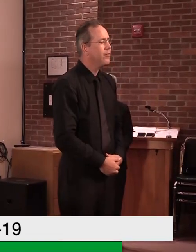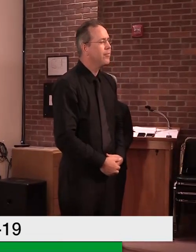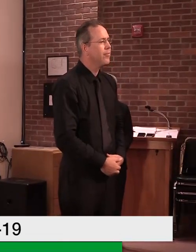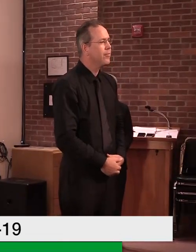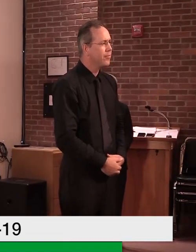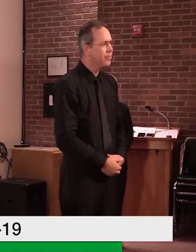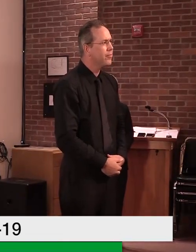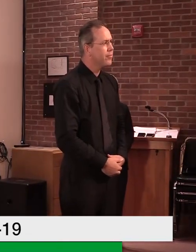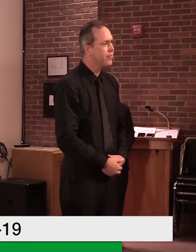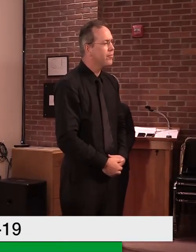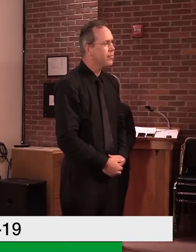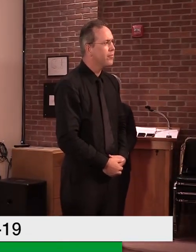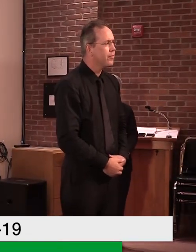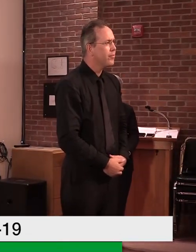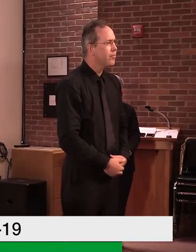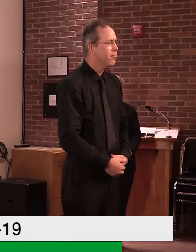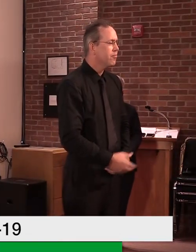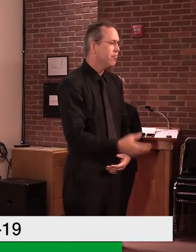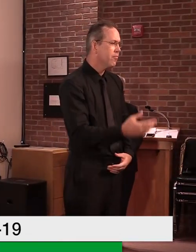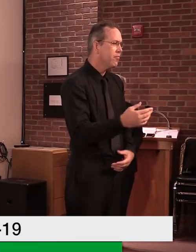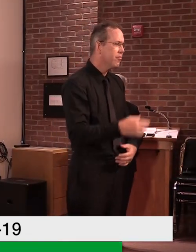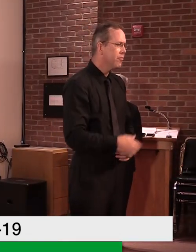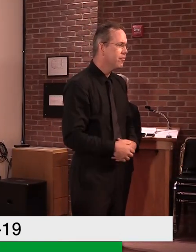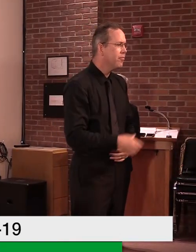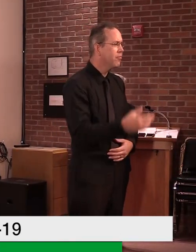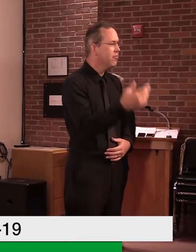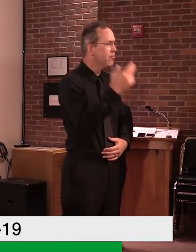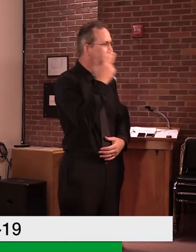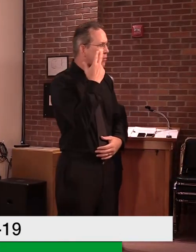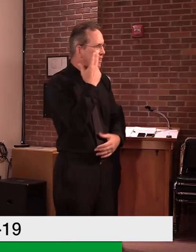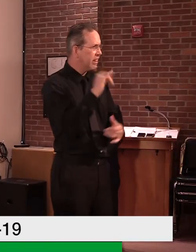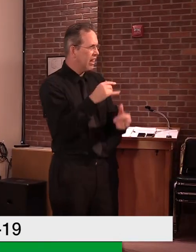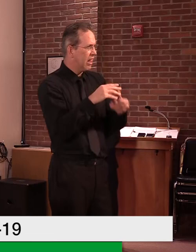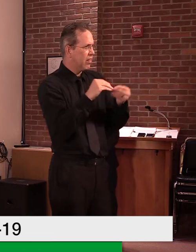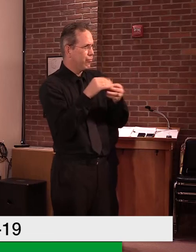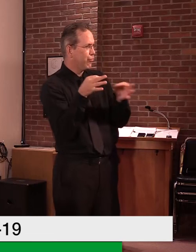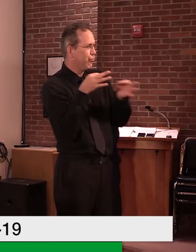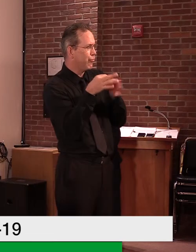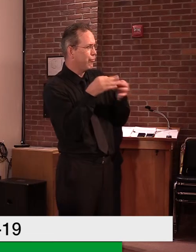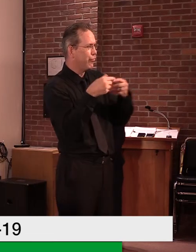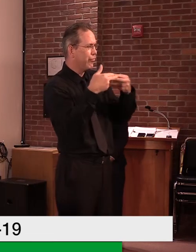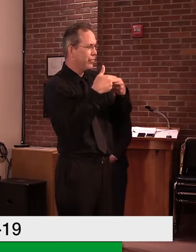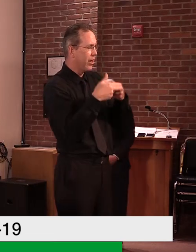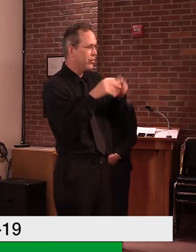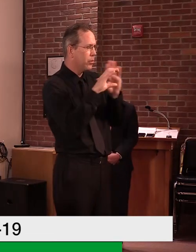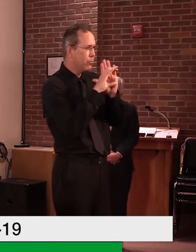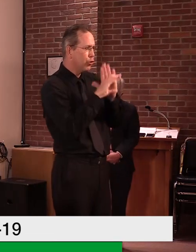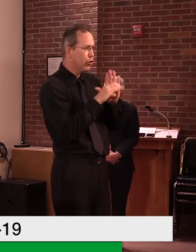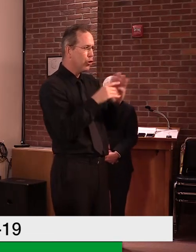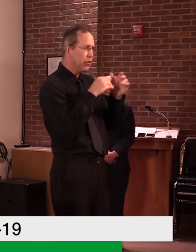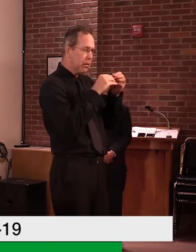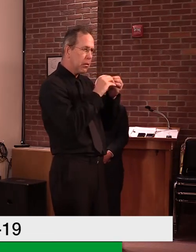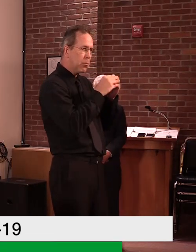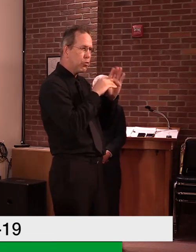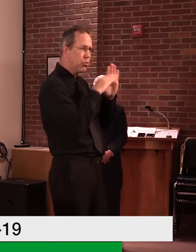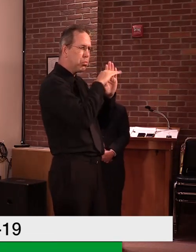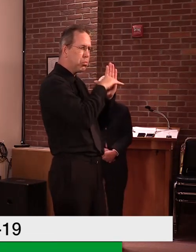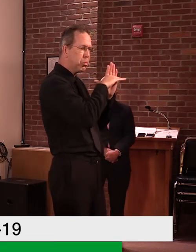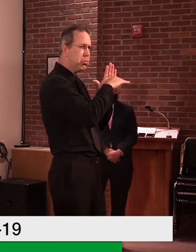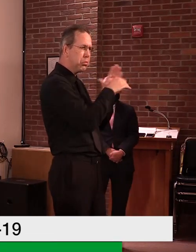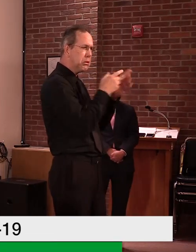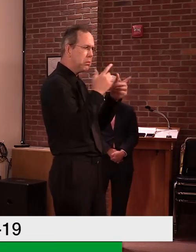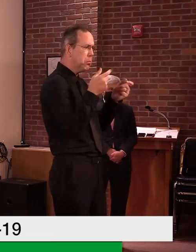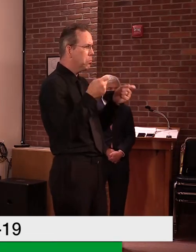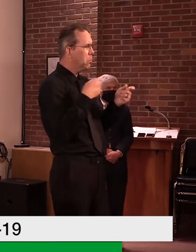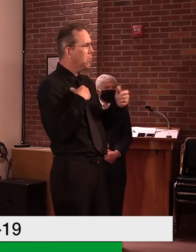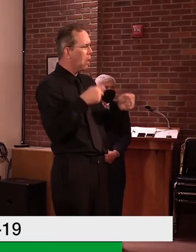As you just saw, trends in Vermont continue to hold steady, keeping us in a good position to keep our economy open and continue to